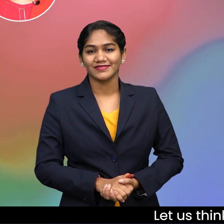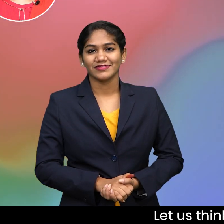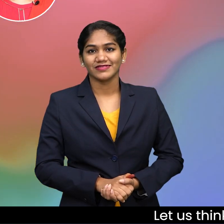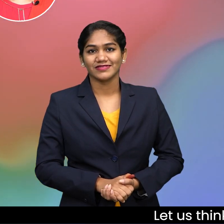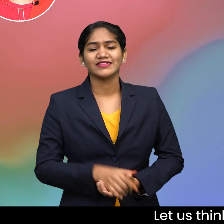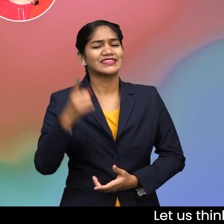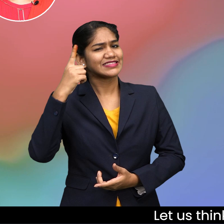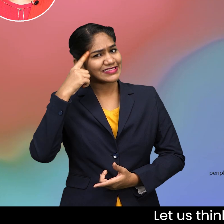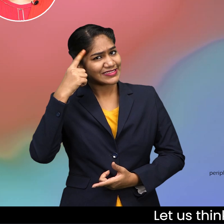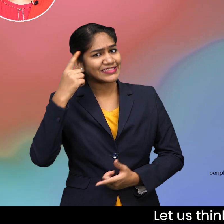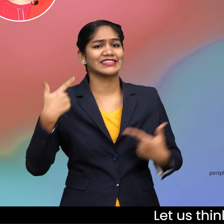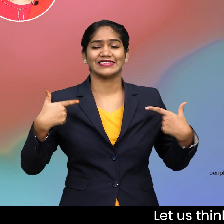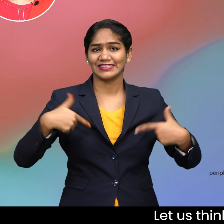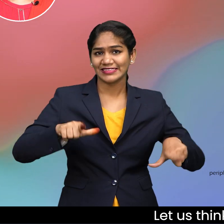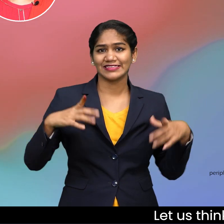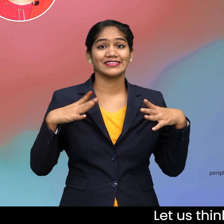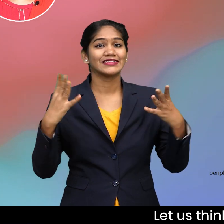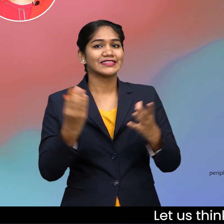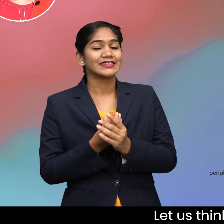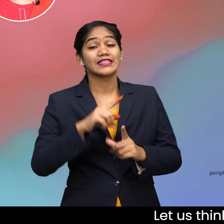Let us think and learn about